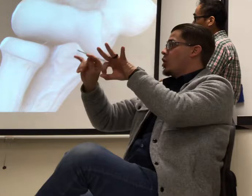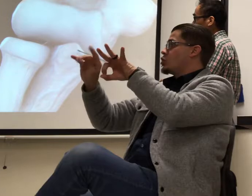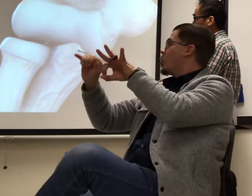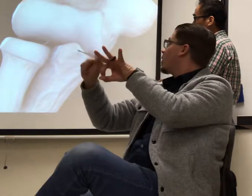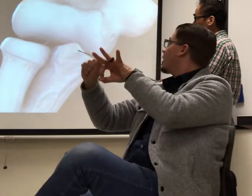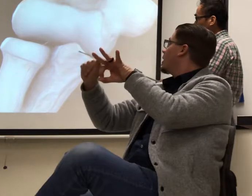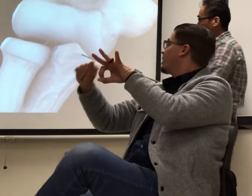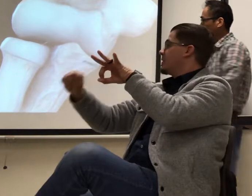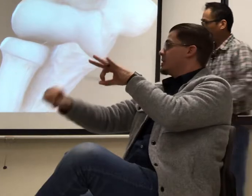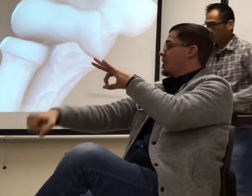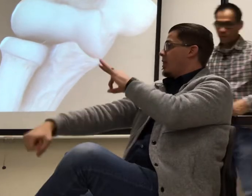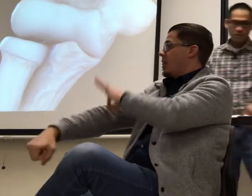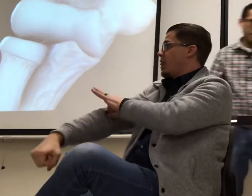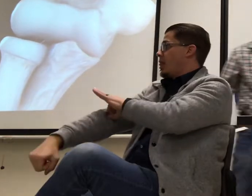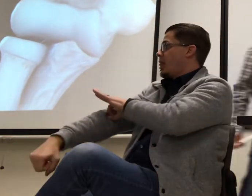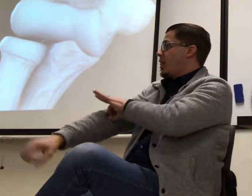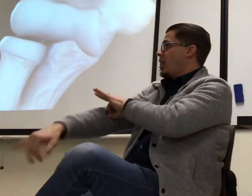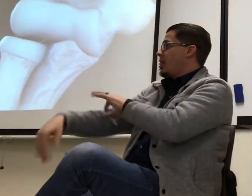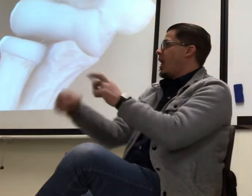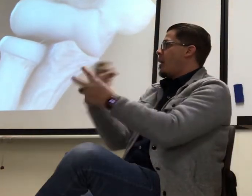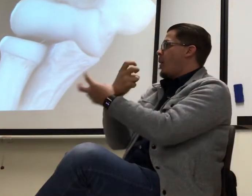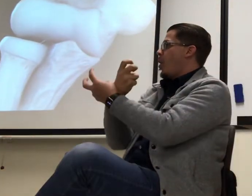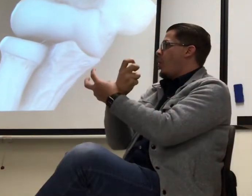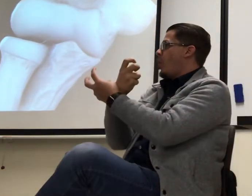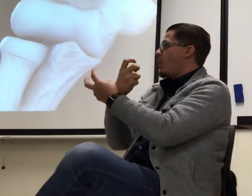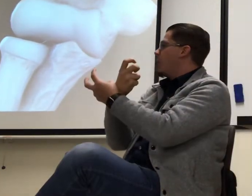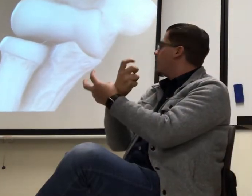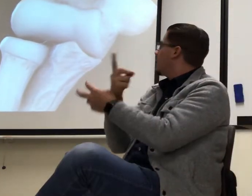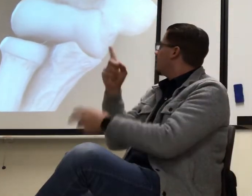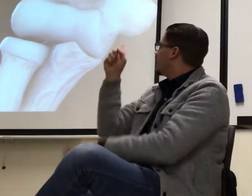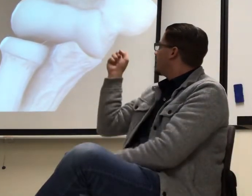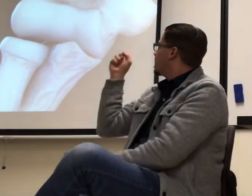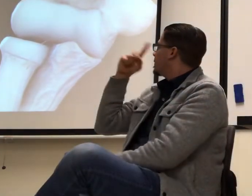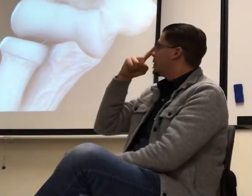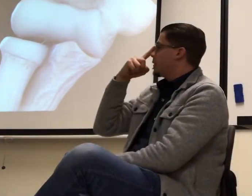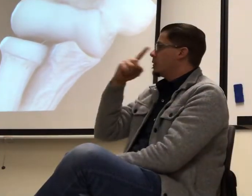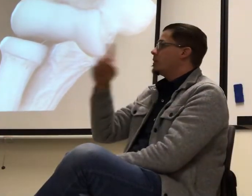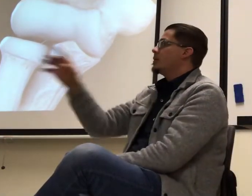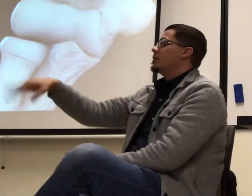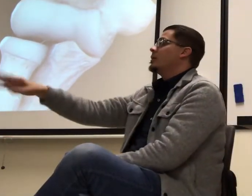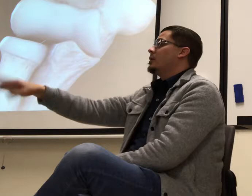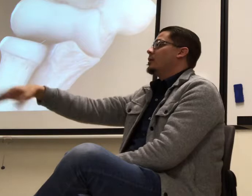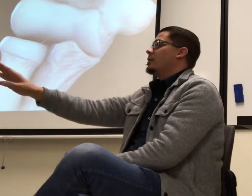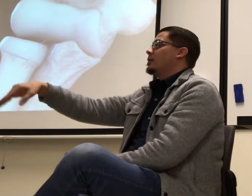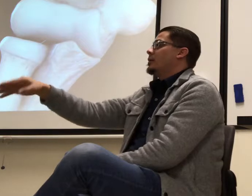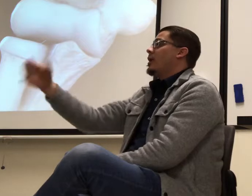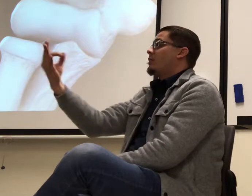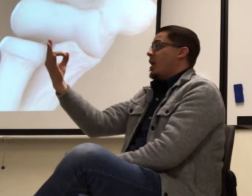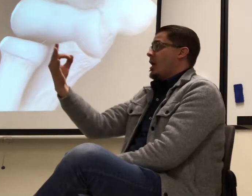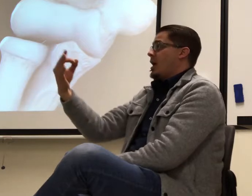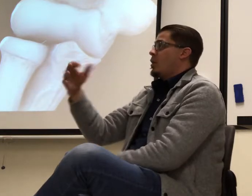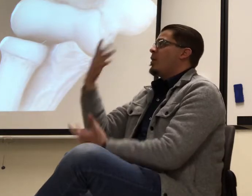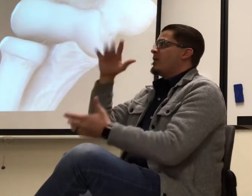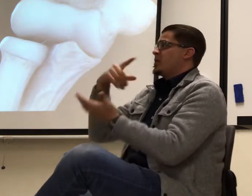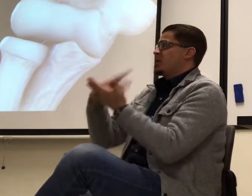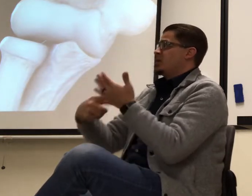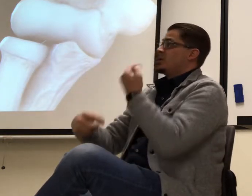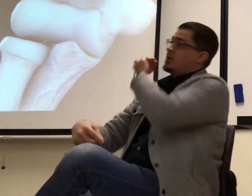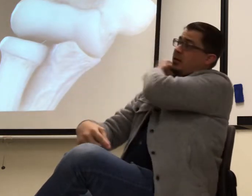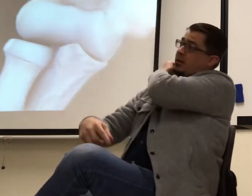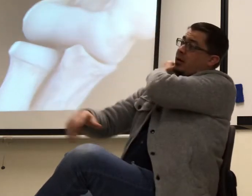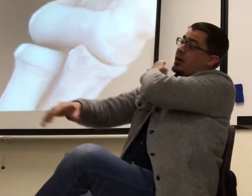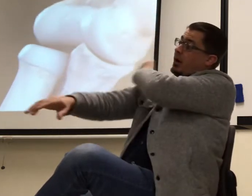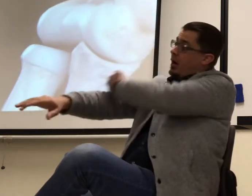notch of this bone. If I rotate it to the side, you can kind of see how the trochlea fits in something